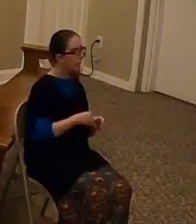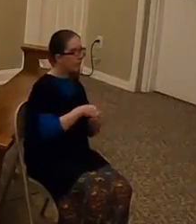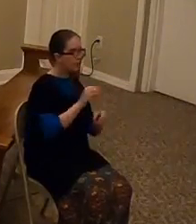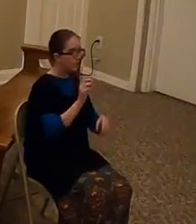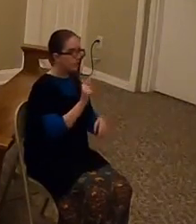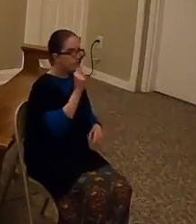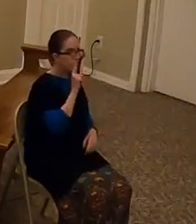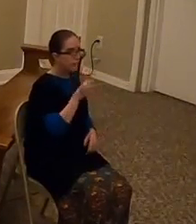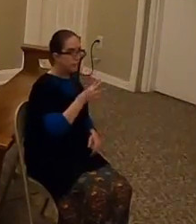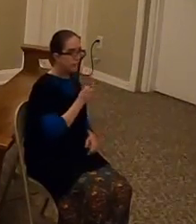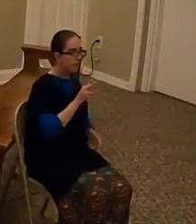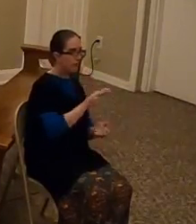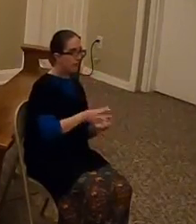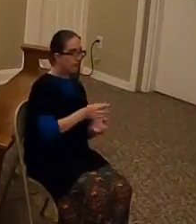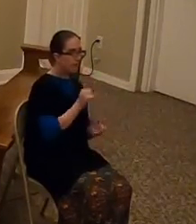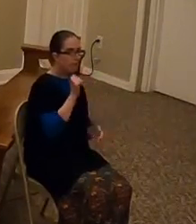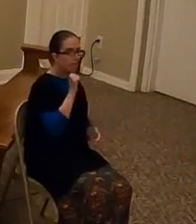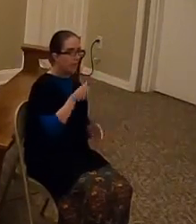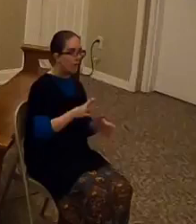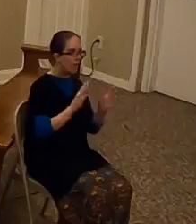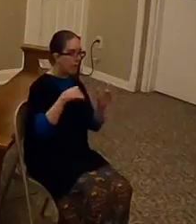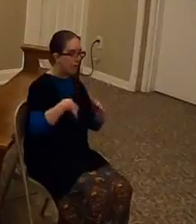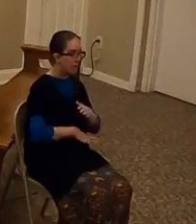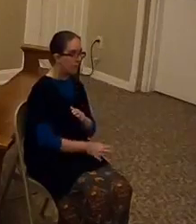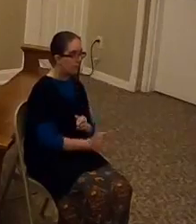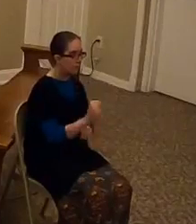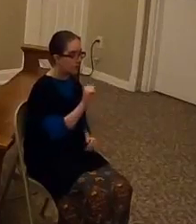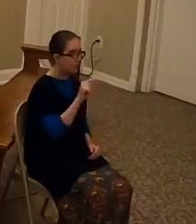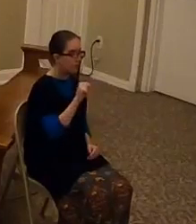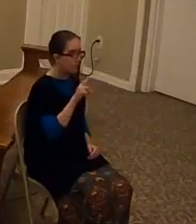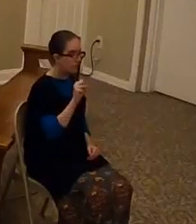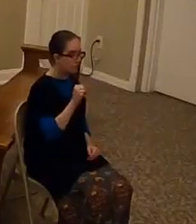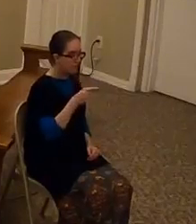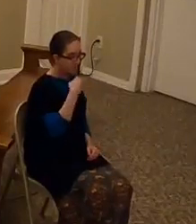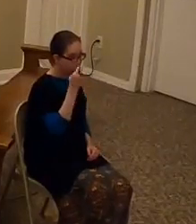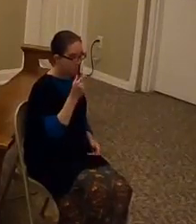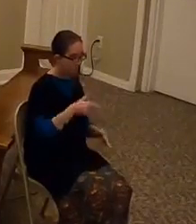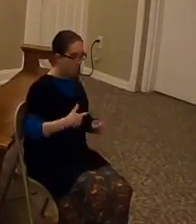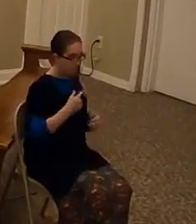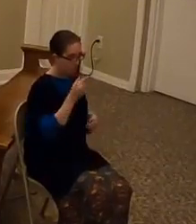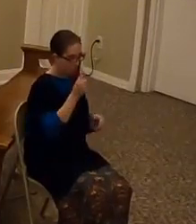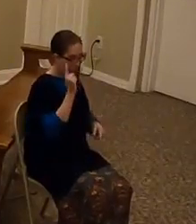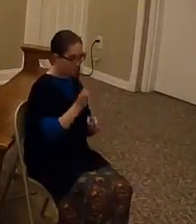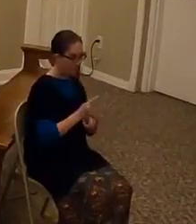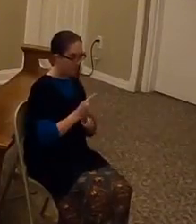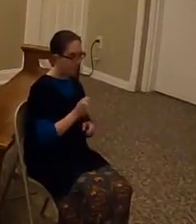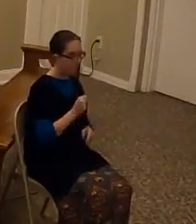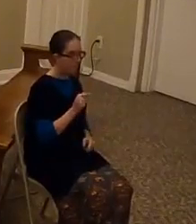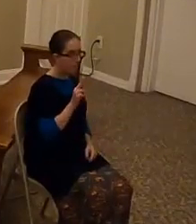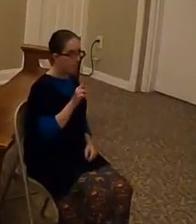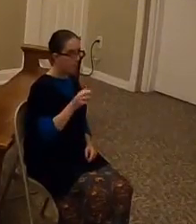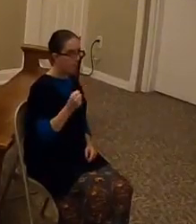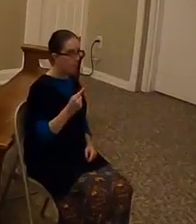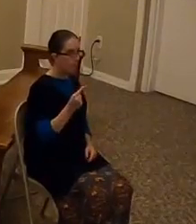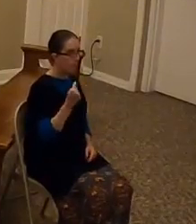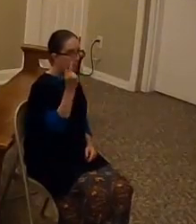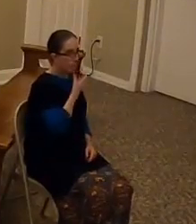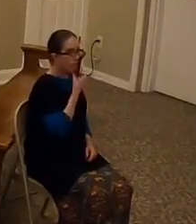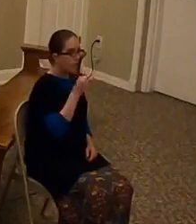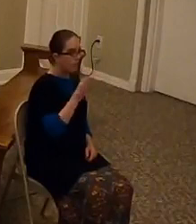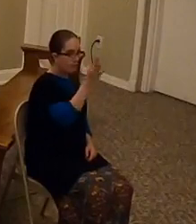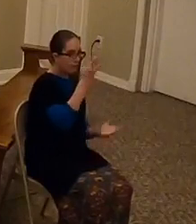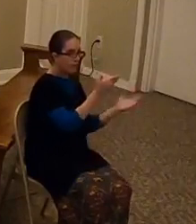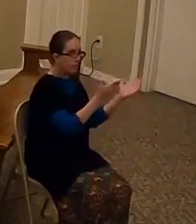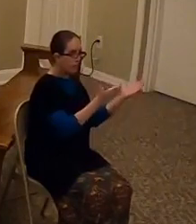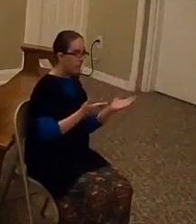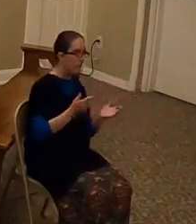wholeness, they were not allowed to enter in with the bridegroom. Titus says this about living righteously. Look at this. Titus 2 and 11. For the grace of God that